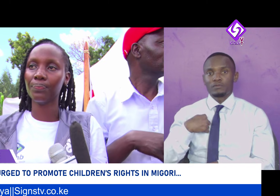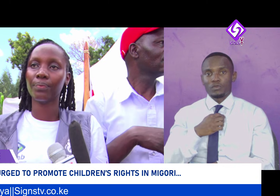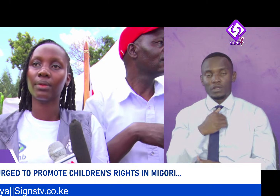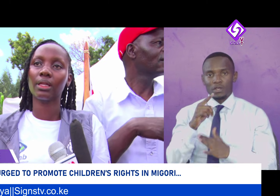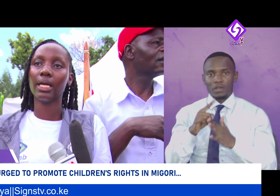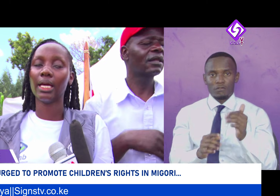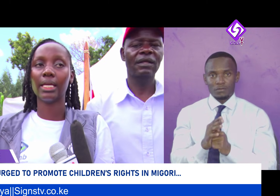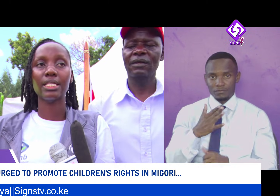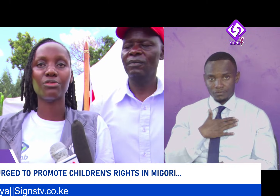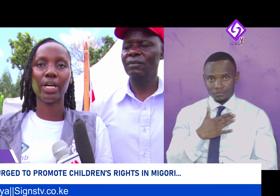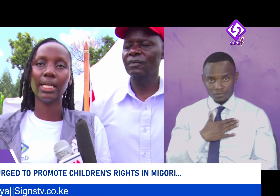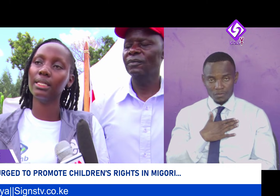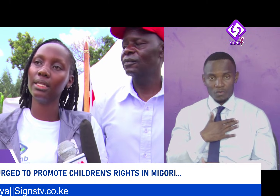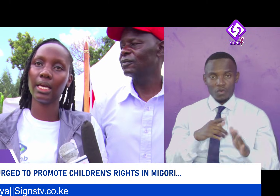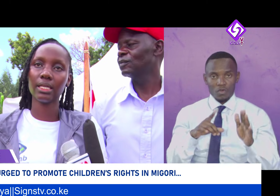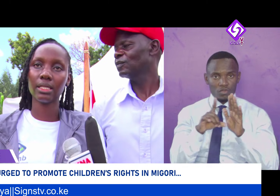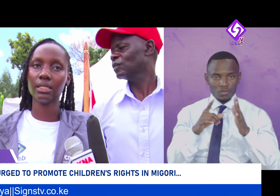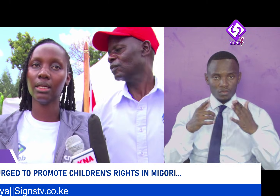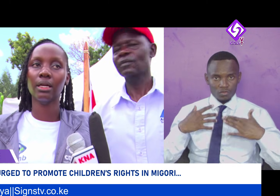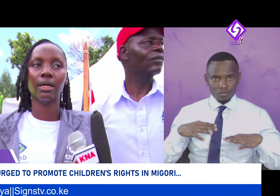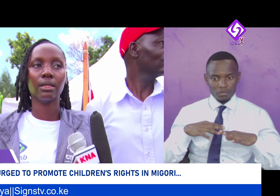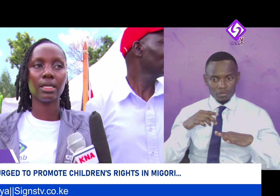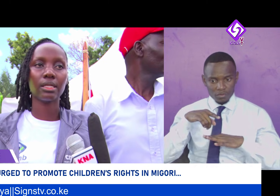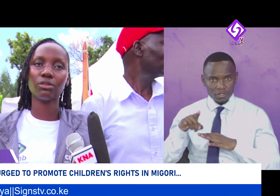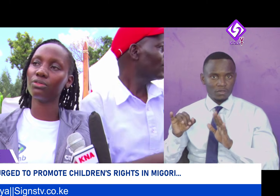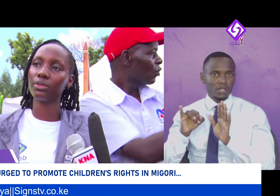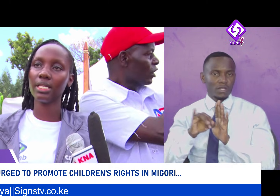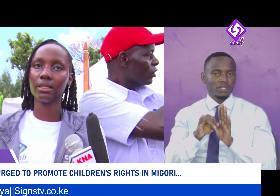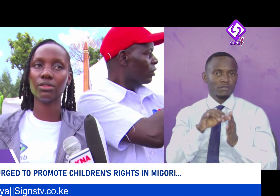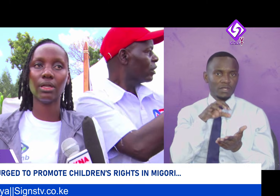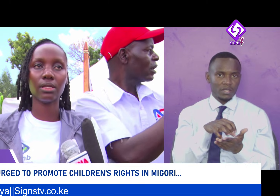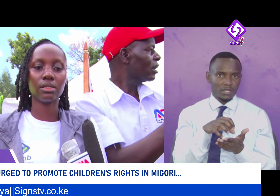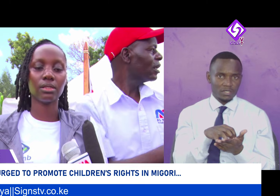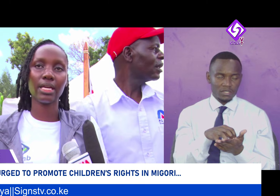community. They identified the cases of